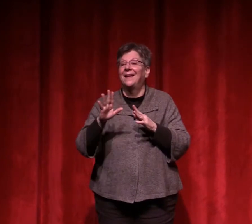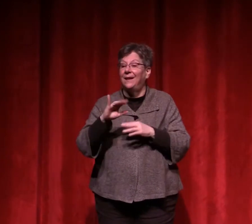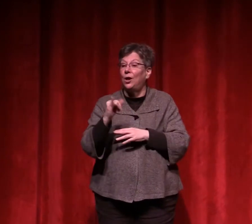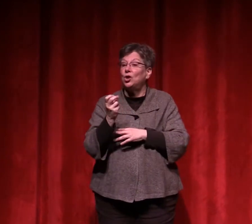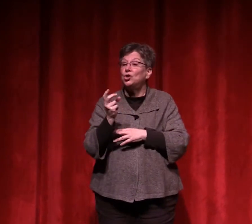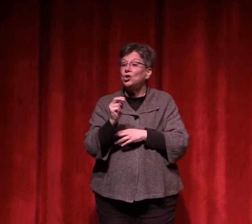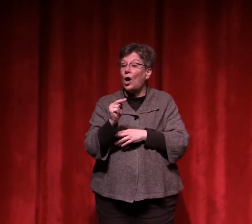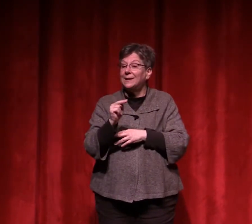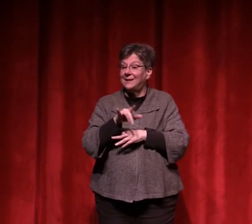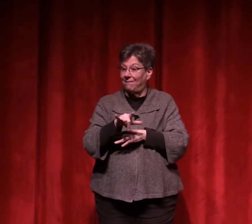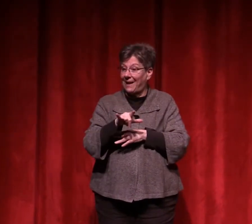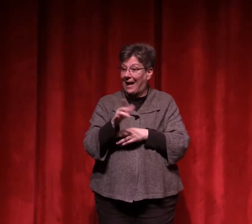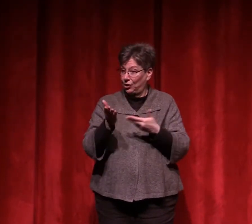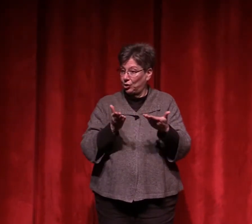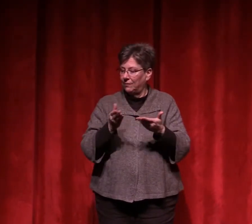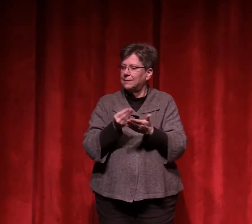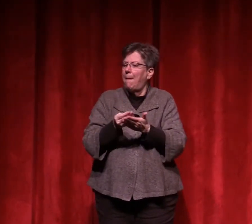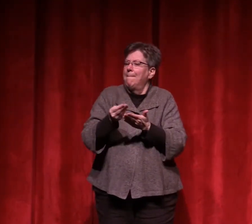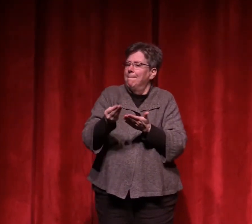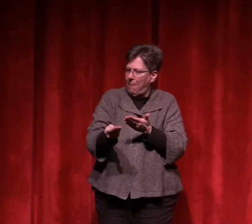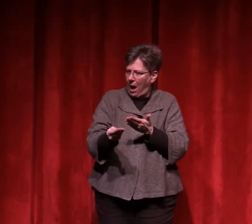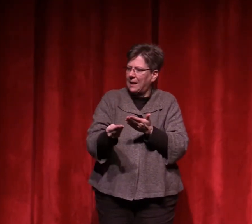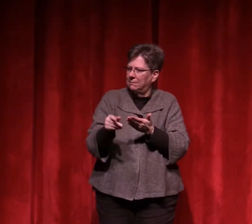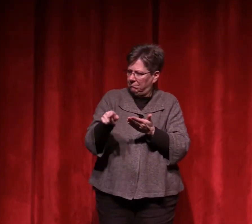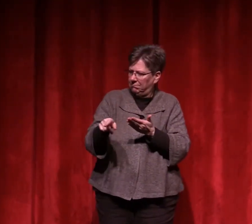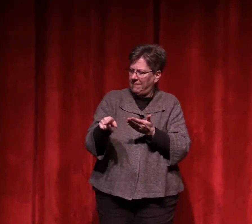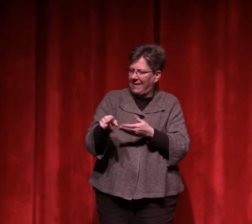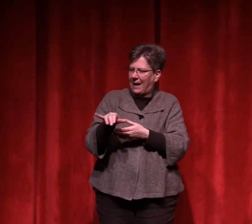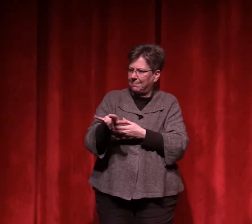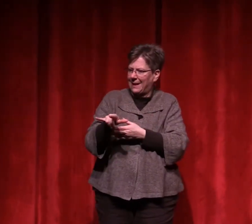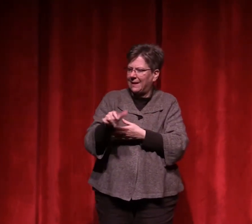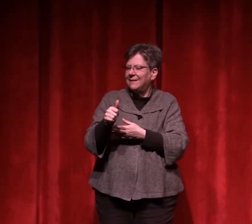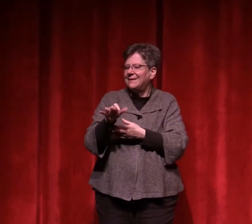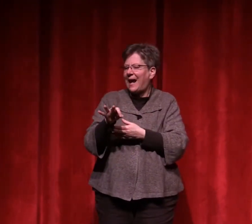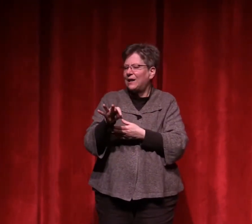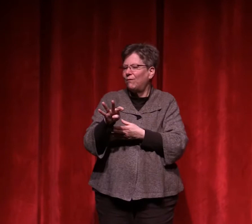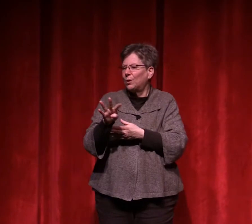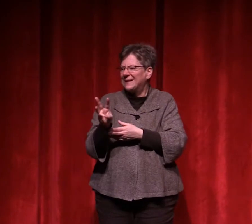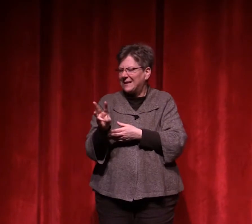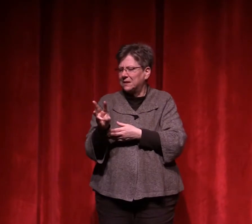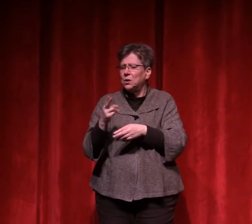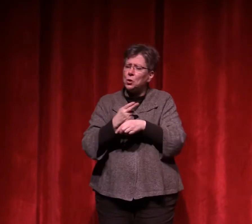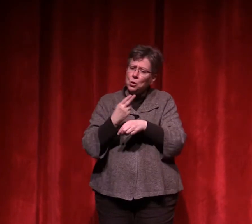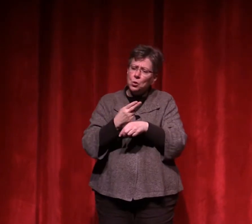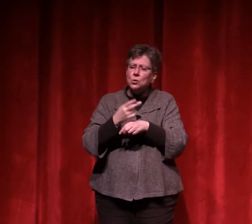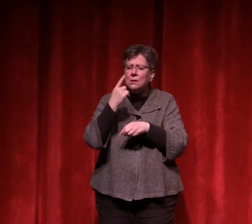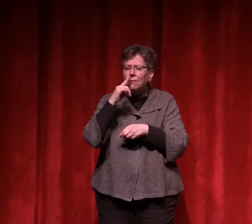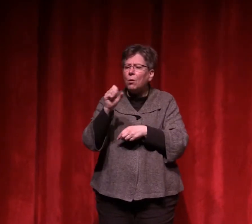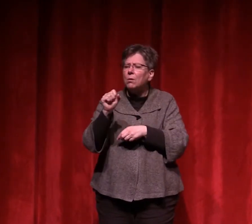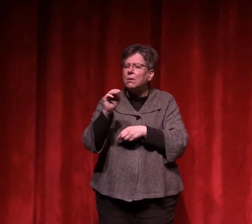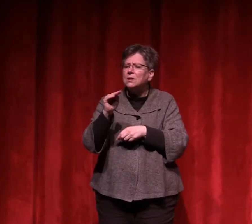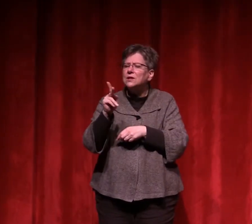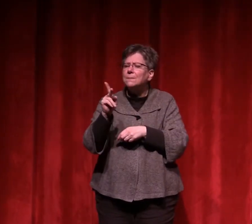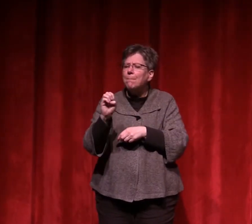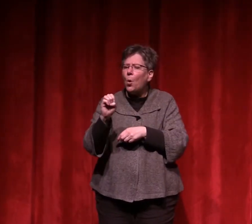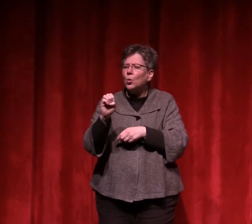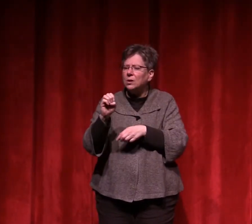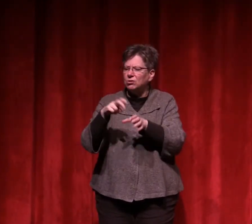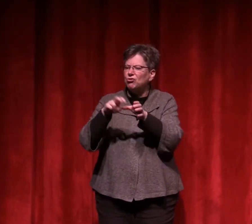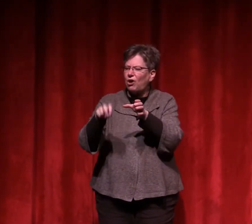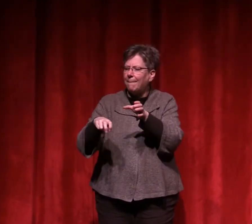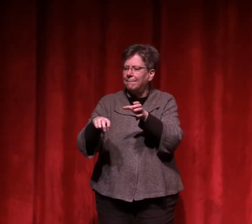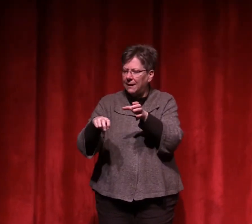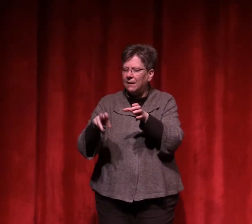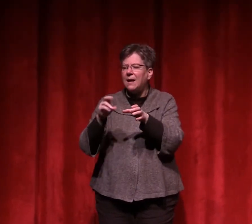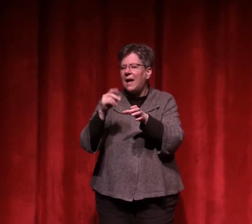Johnson Flying Service bought it as a surplus plane in 1946 and used it for smoke jumping